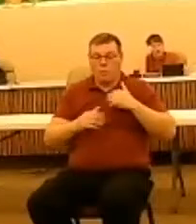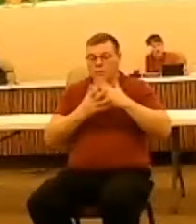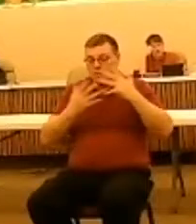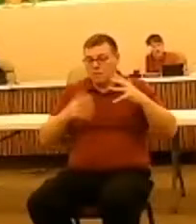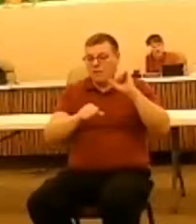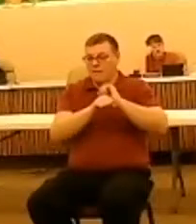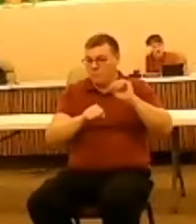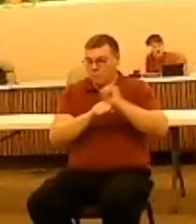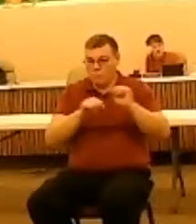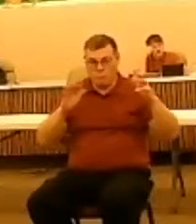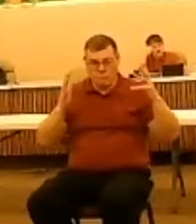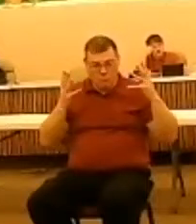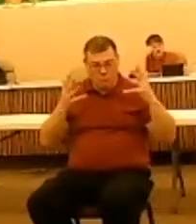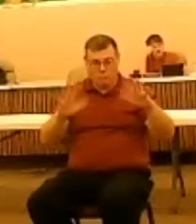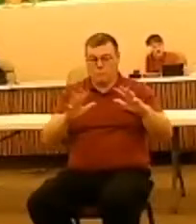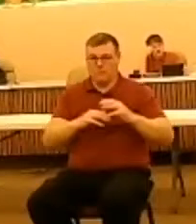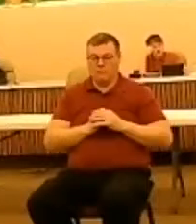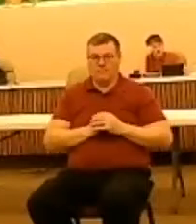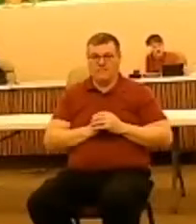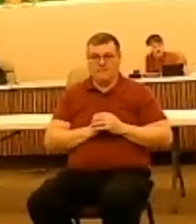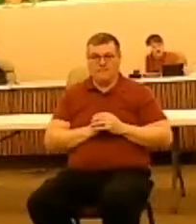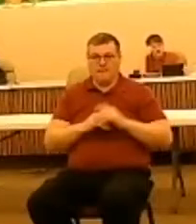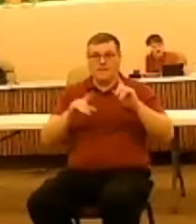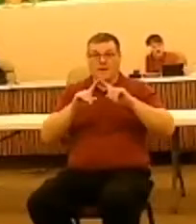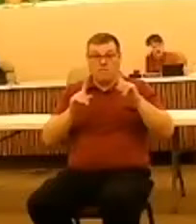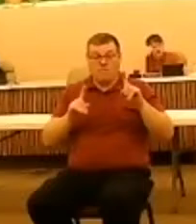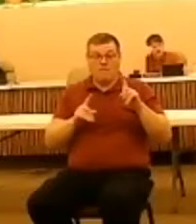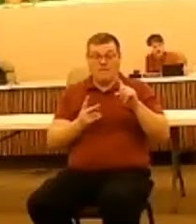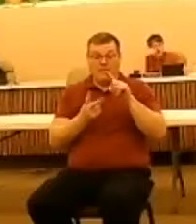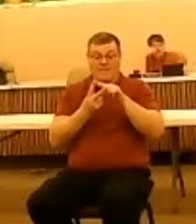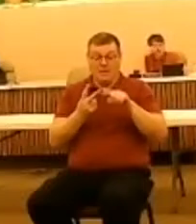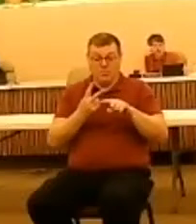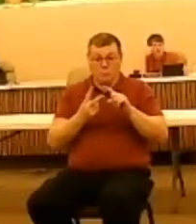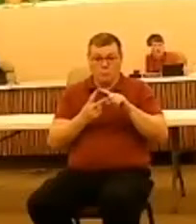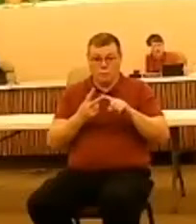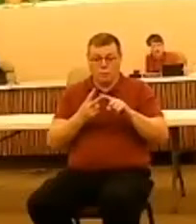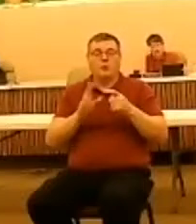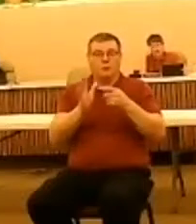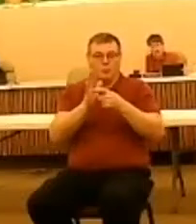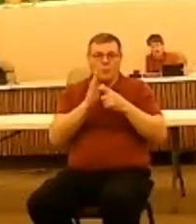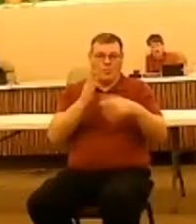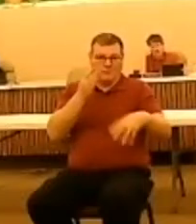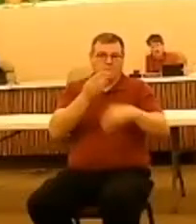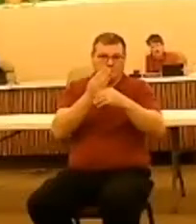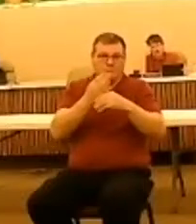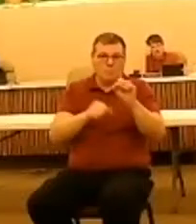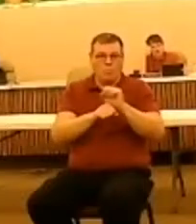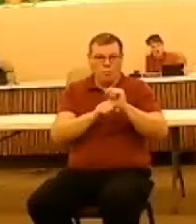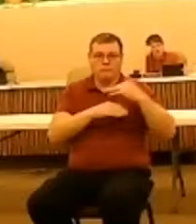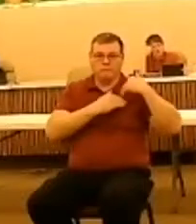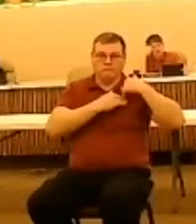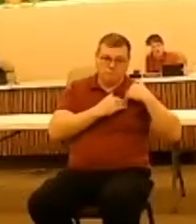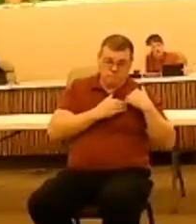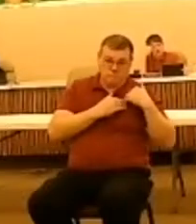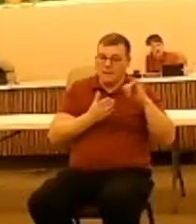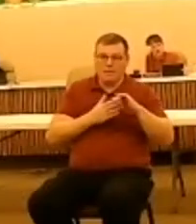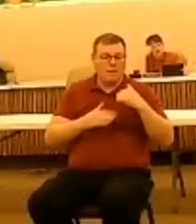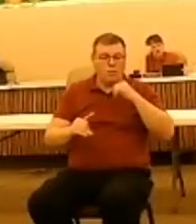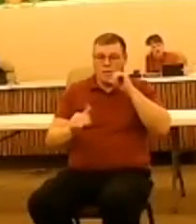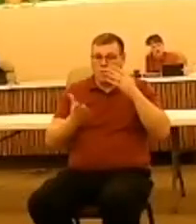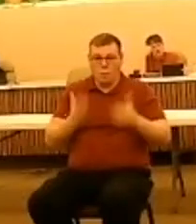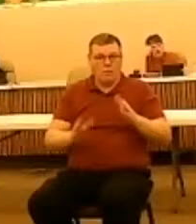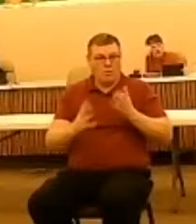on this already, but these two required additional workload that we didn't want to rush